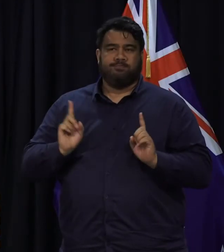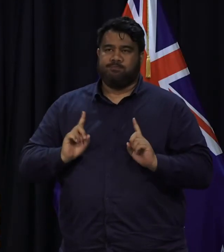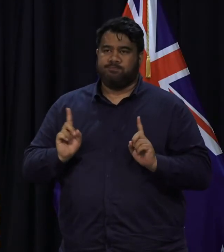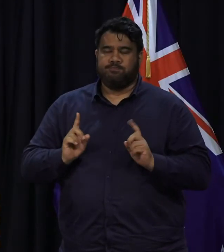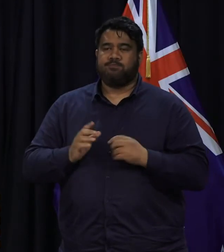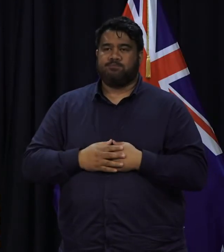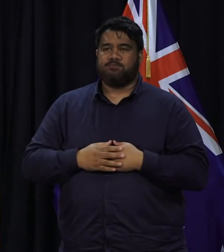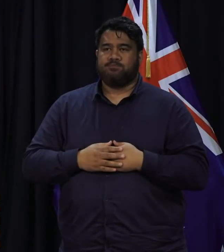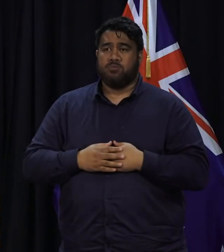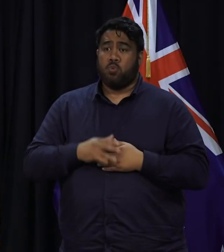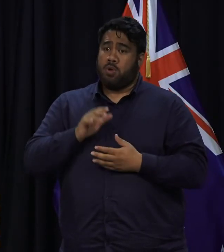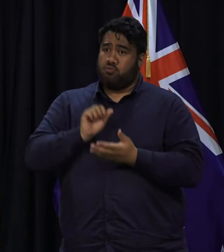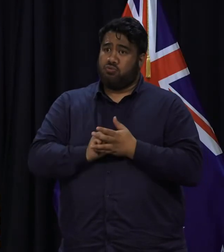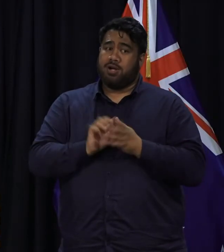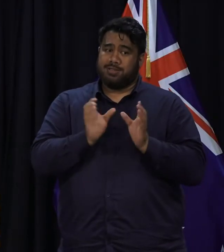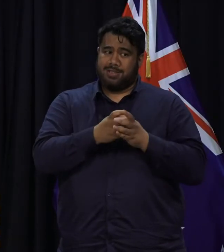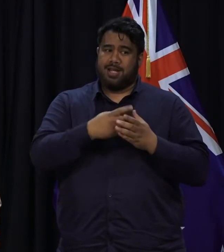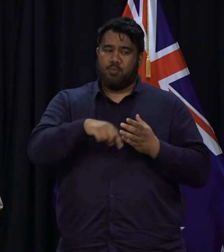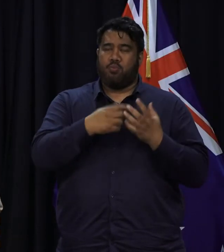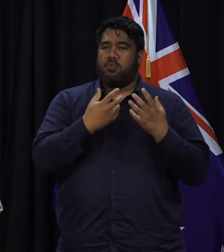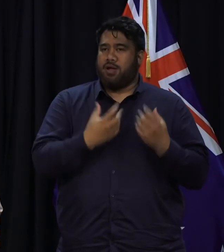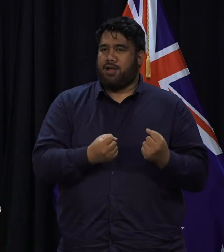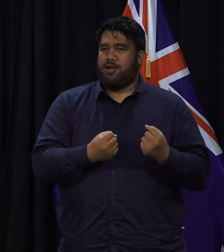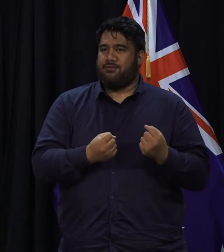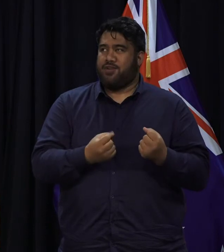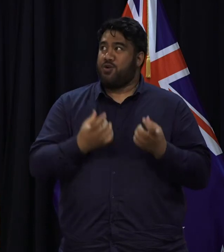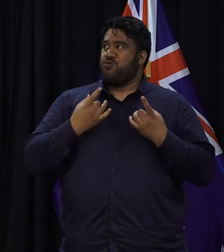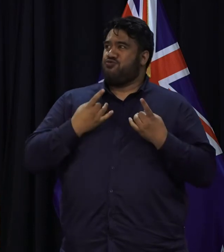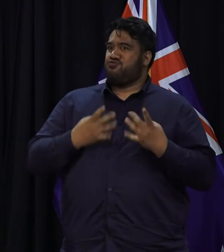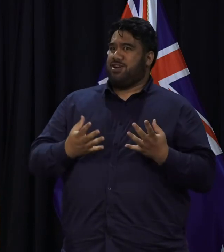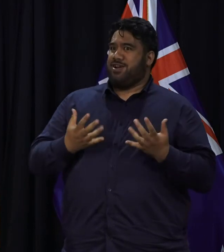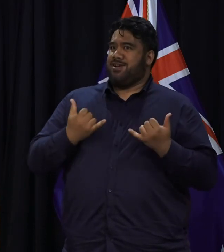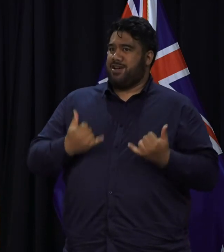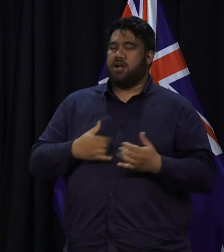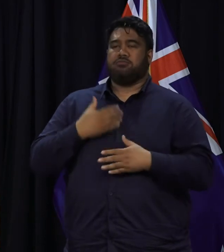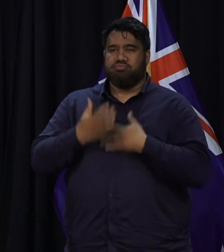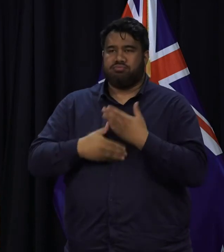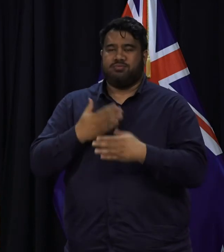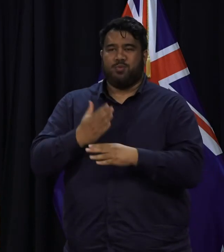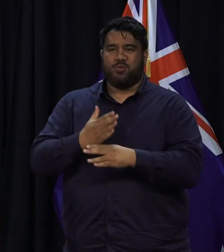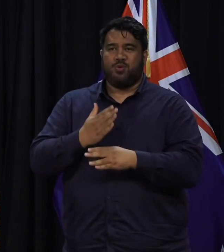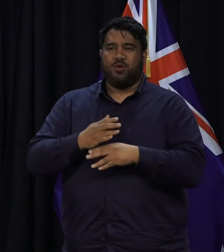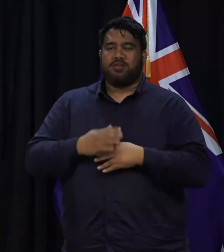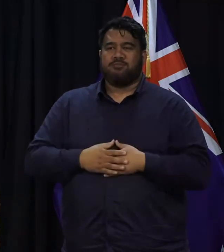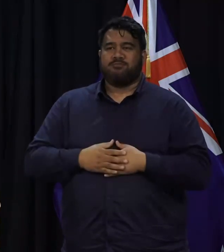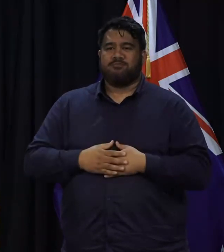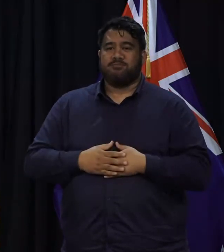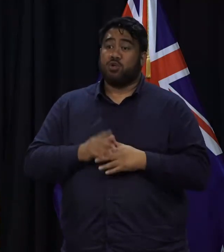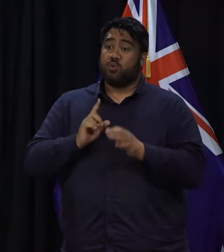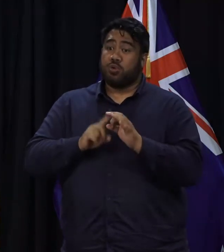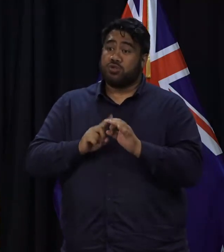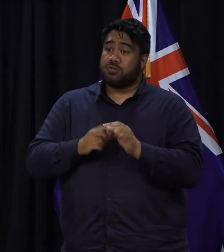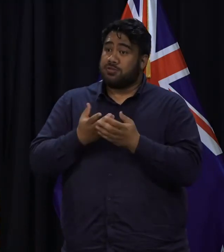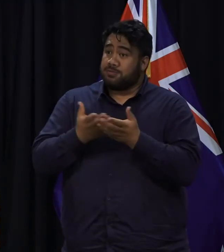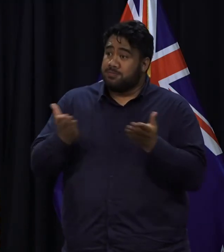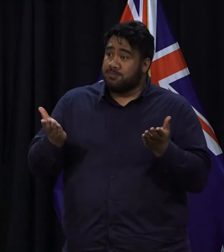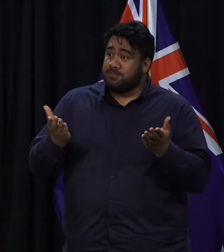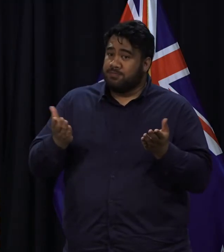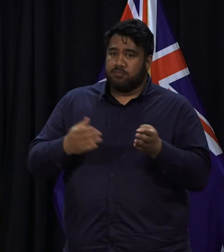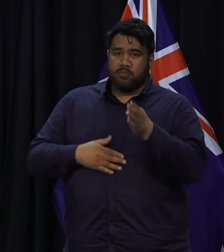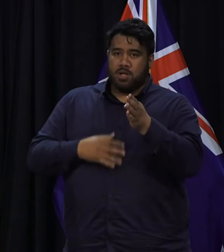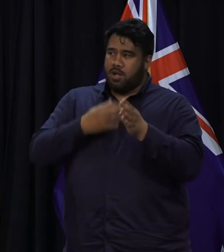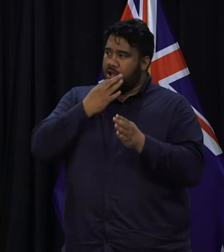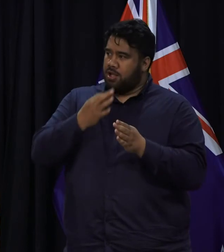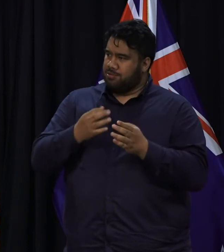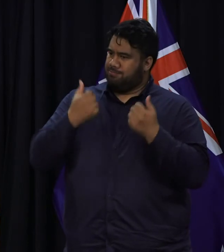have the team to do it, and it is great to be officially able to now crack on with it. I'm happy to take questions. Minister, how did it feel to